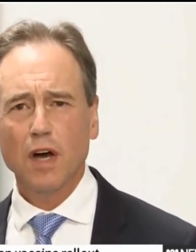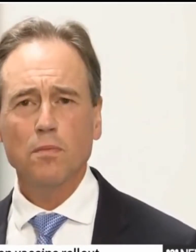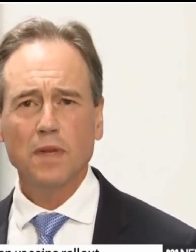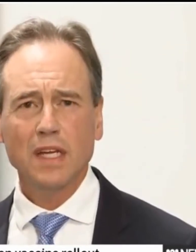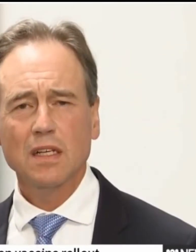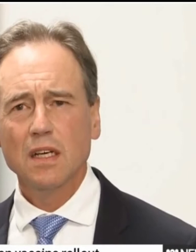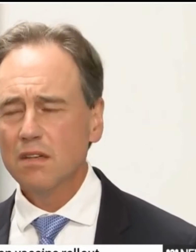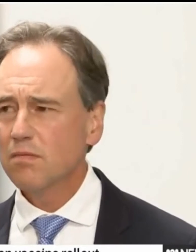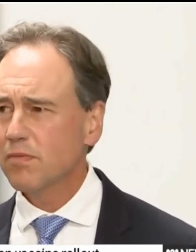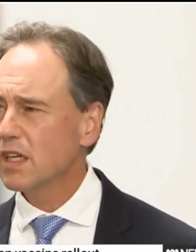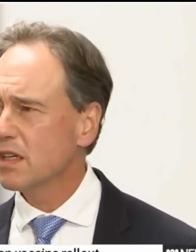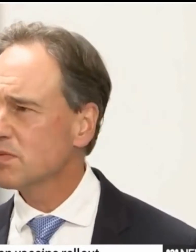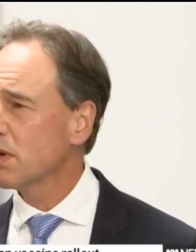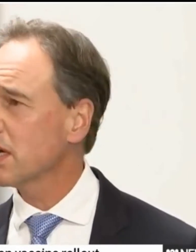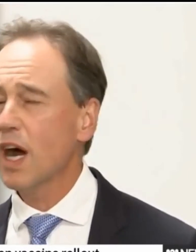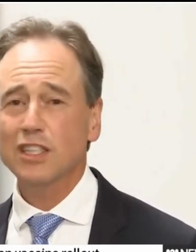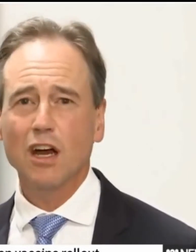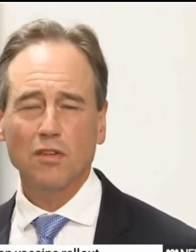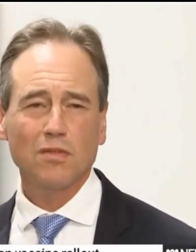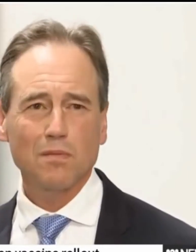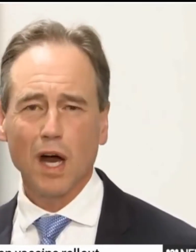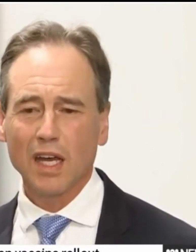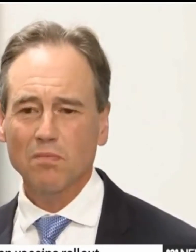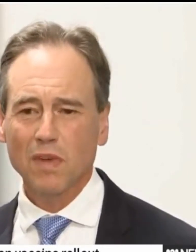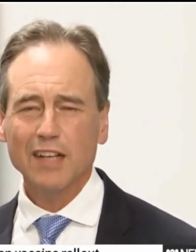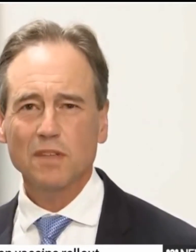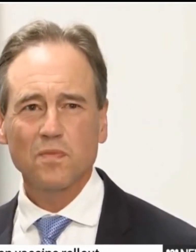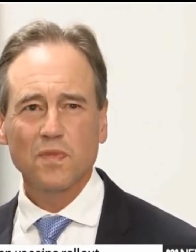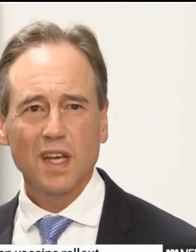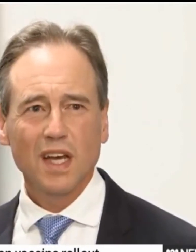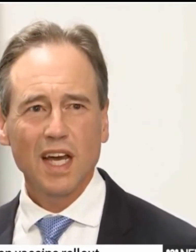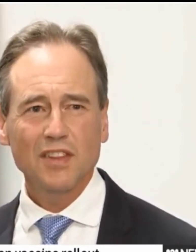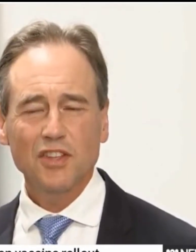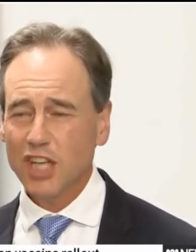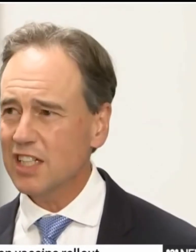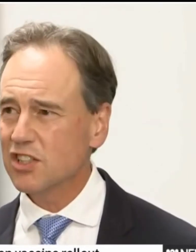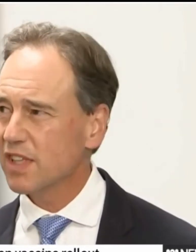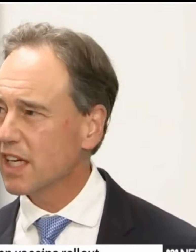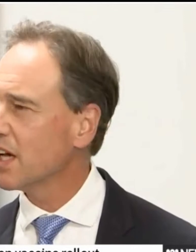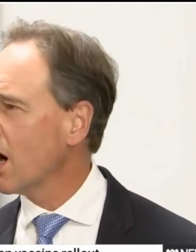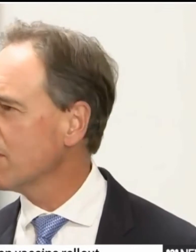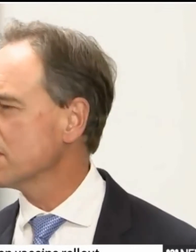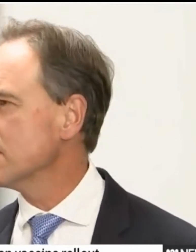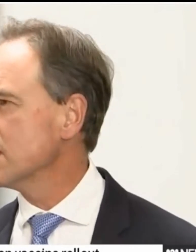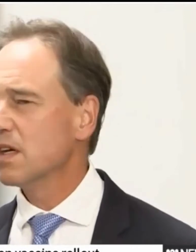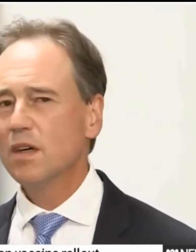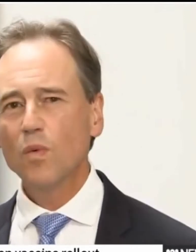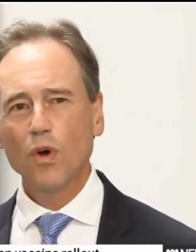of opening the Sorrento Art Show in my electorate. And the judge there,